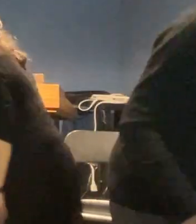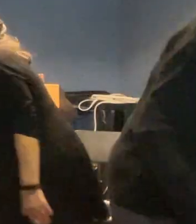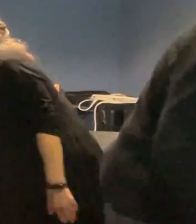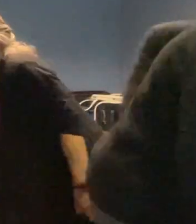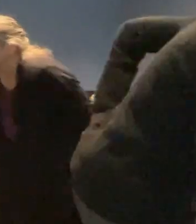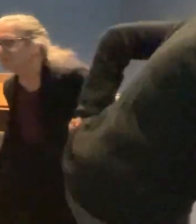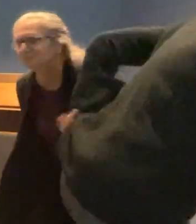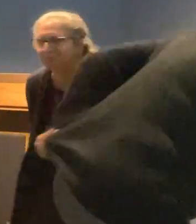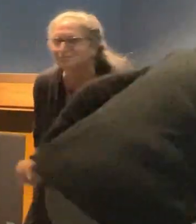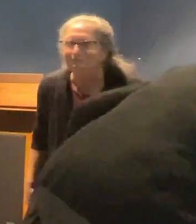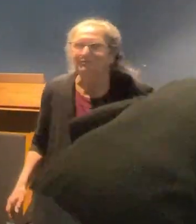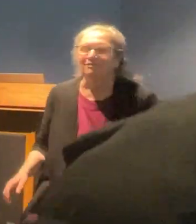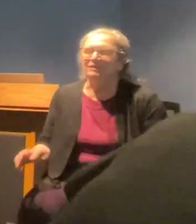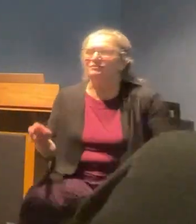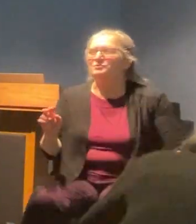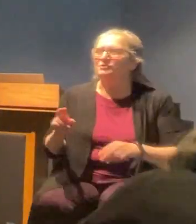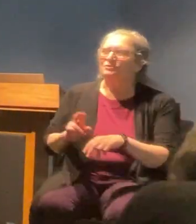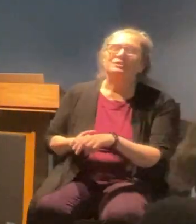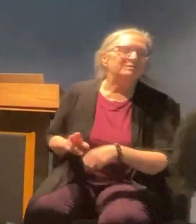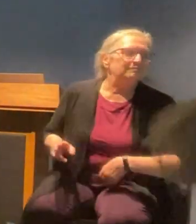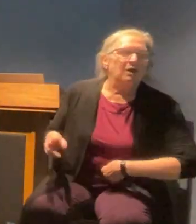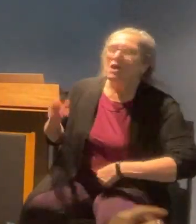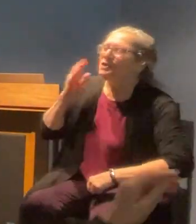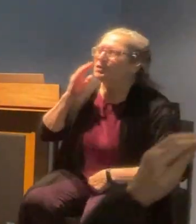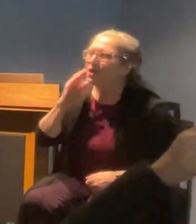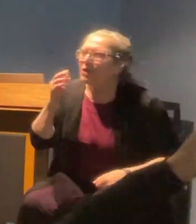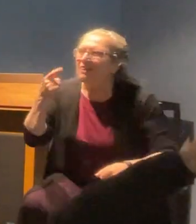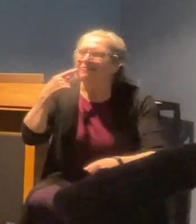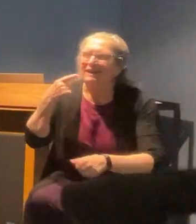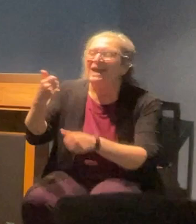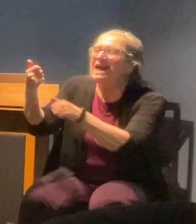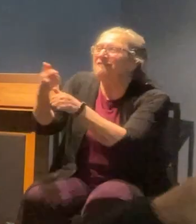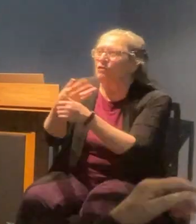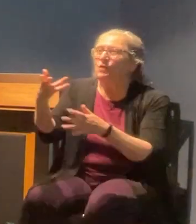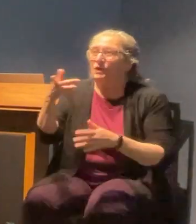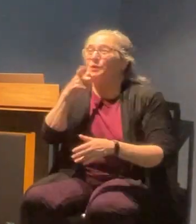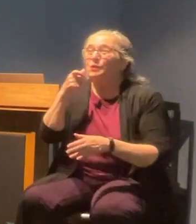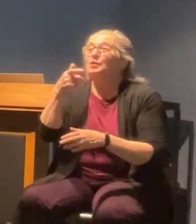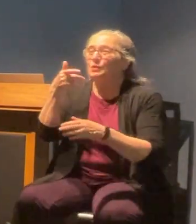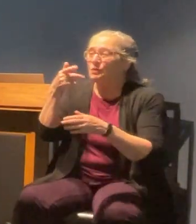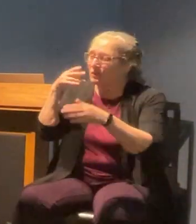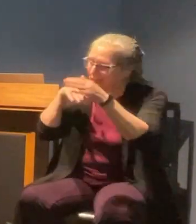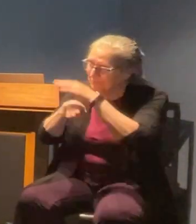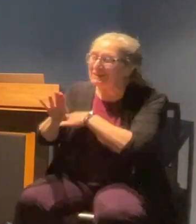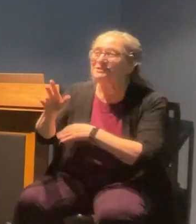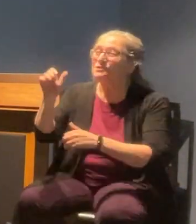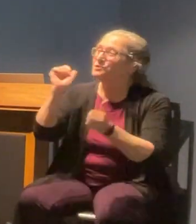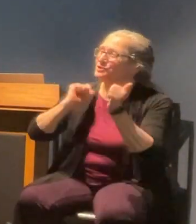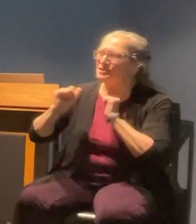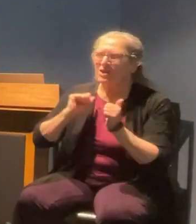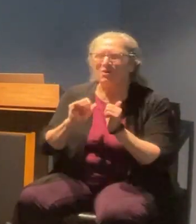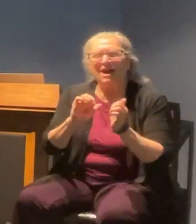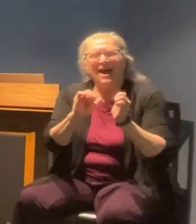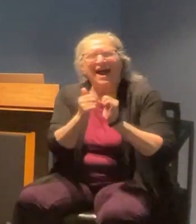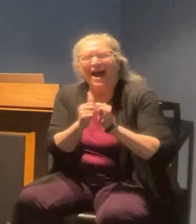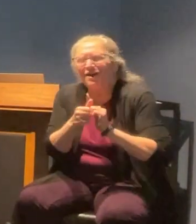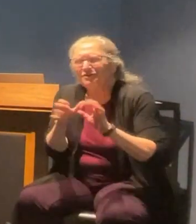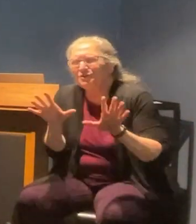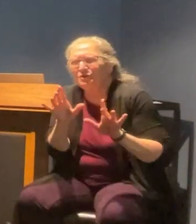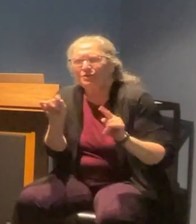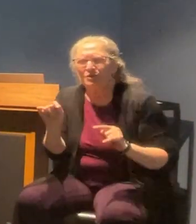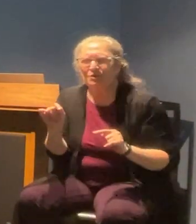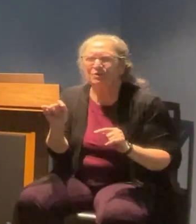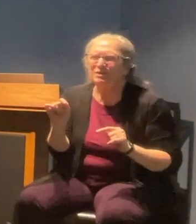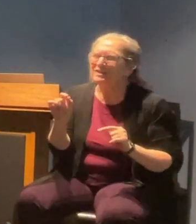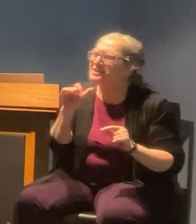You're not the only one. I think that every person that was in the show asked me, like, how did you do that? I can't understand. It looks like a